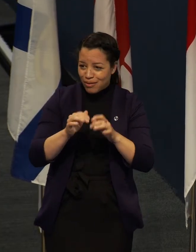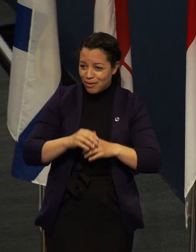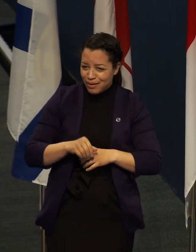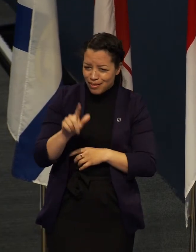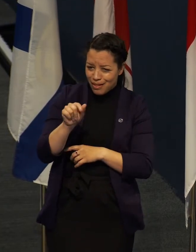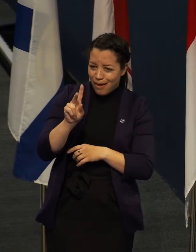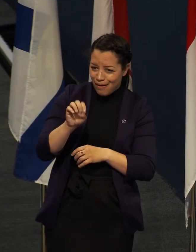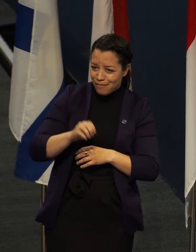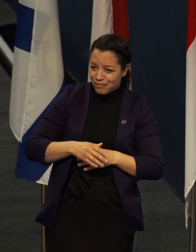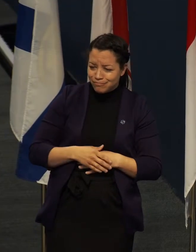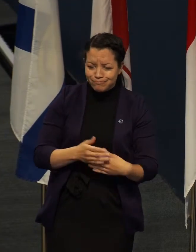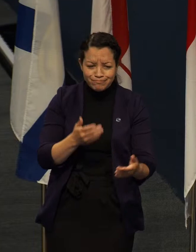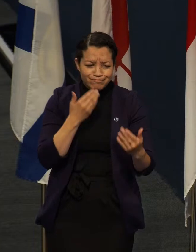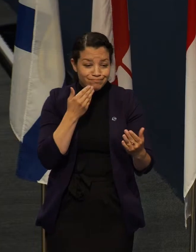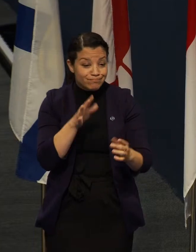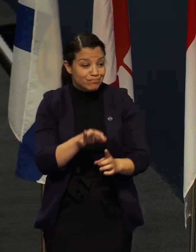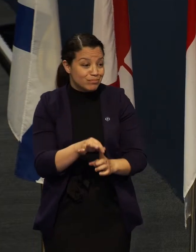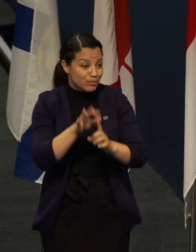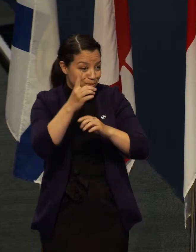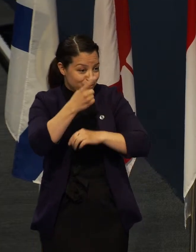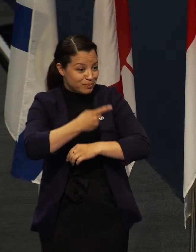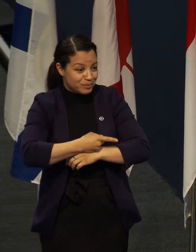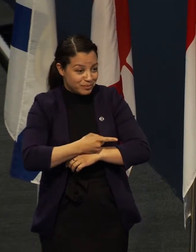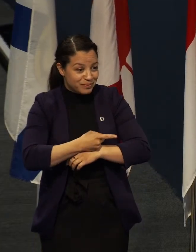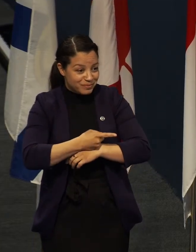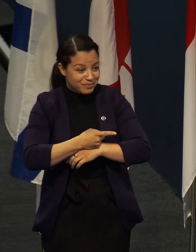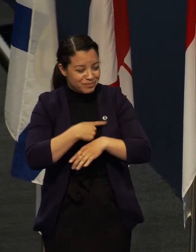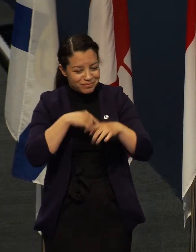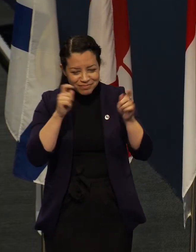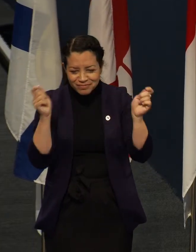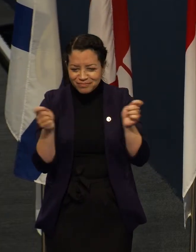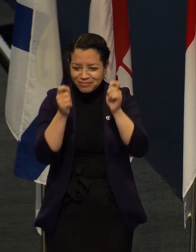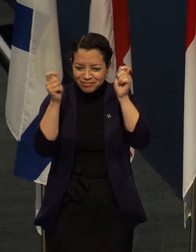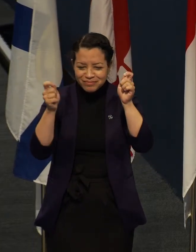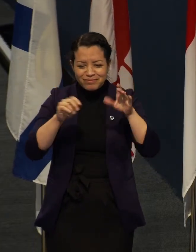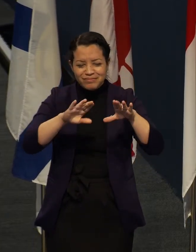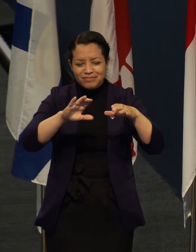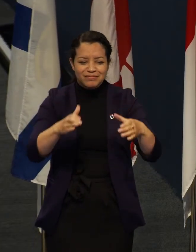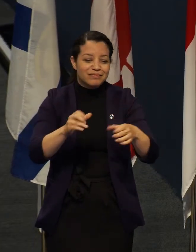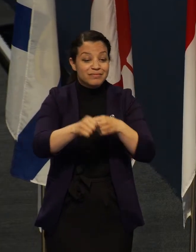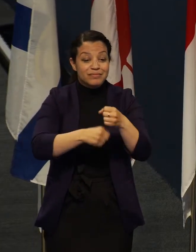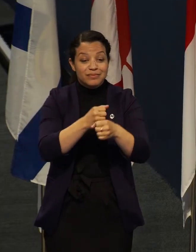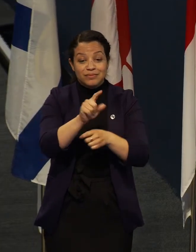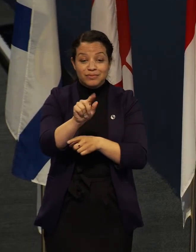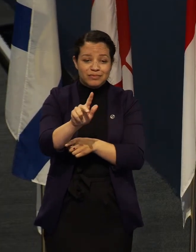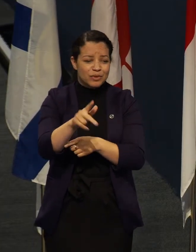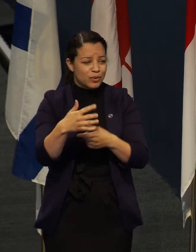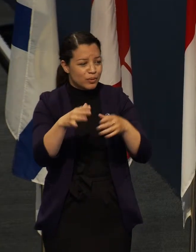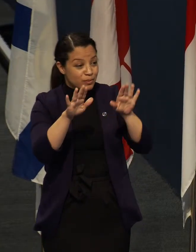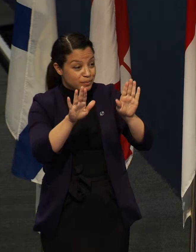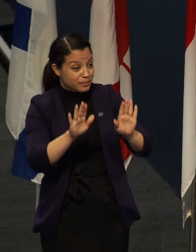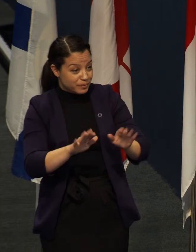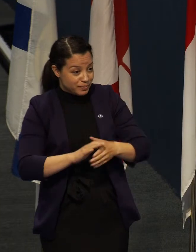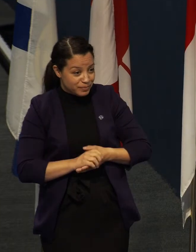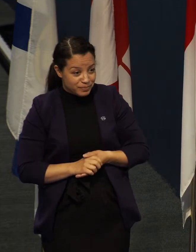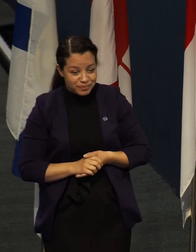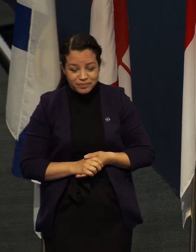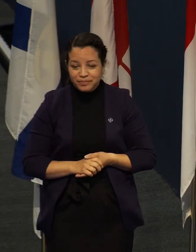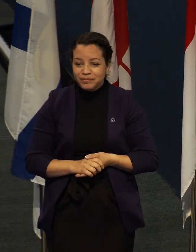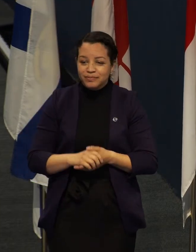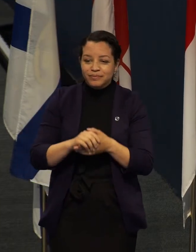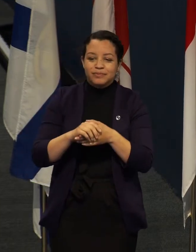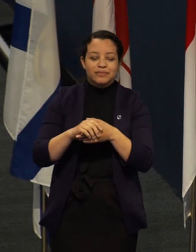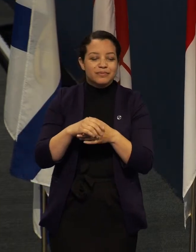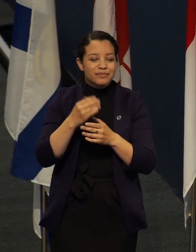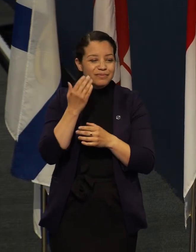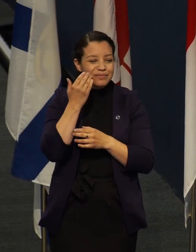of this very, very special day as we celebrate the amazing class of 2023. Thank you to Keegan Sack